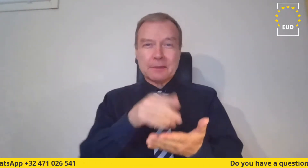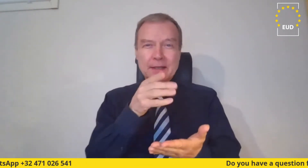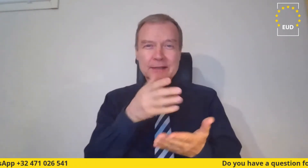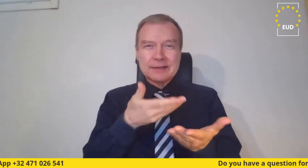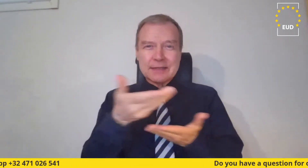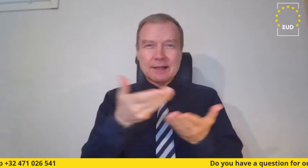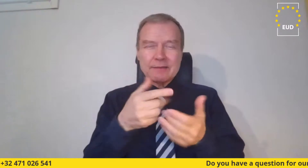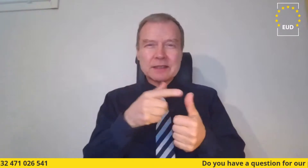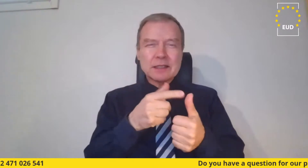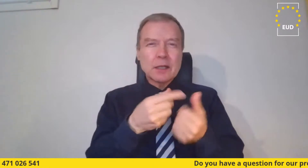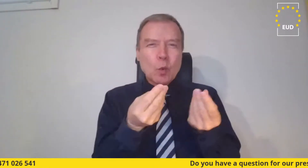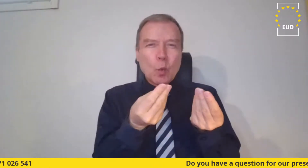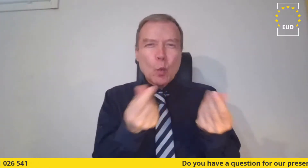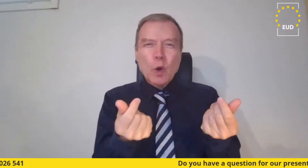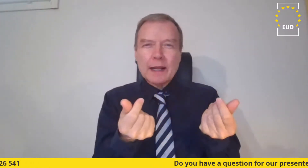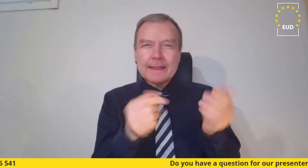clearly define